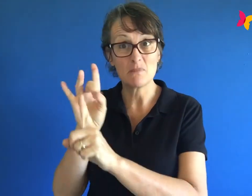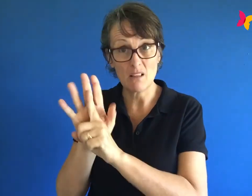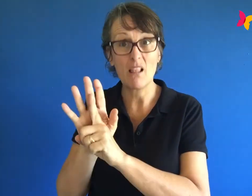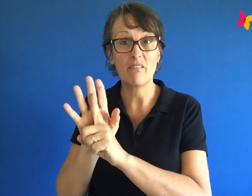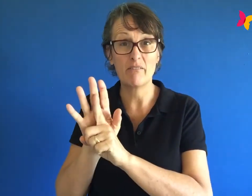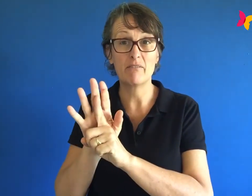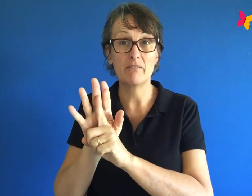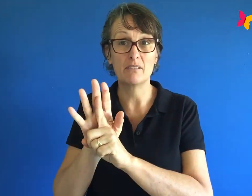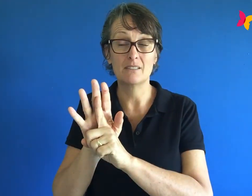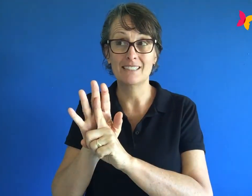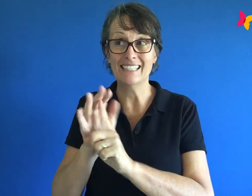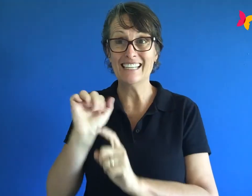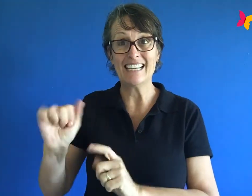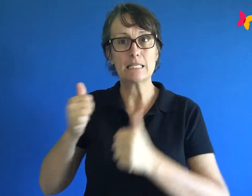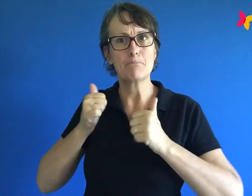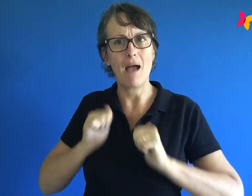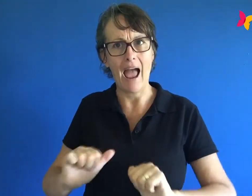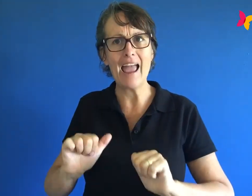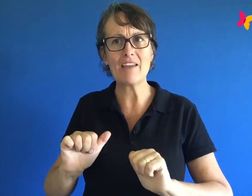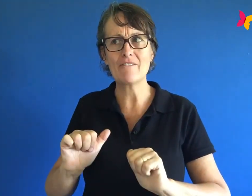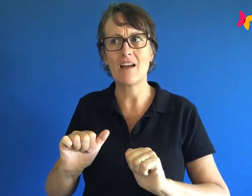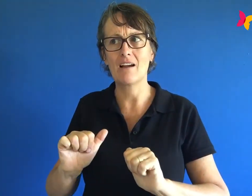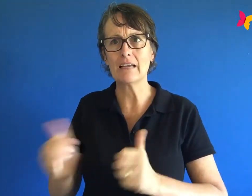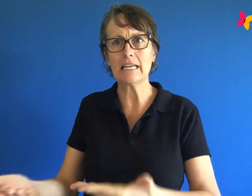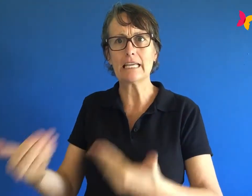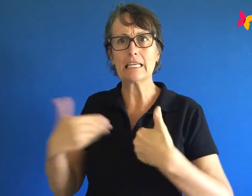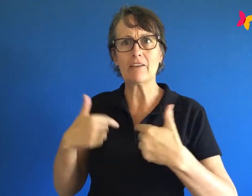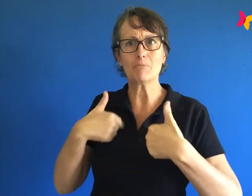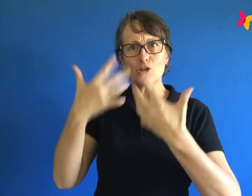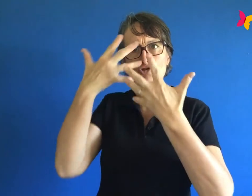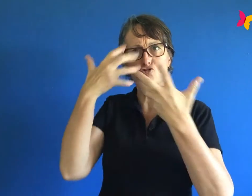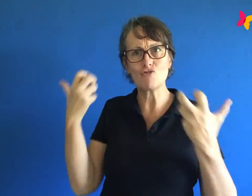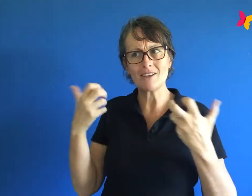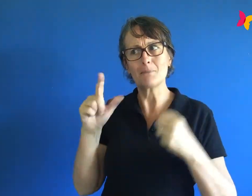his behaviours might be the source of my distress, he was also the source of my comfort.